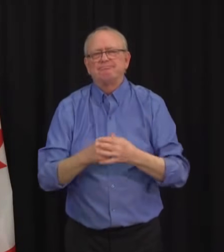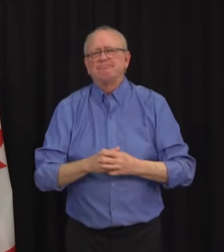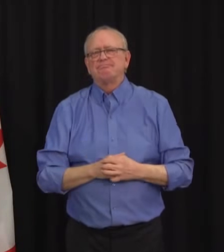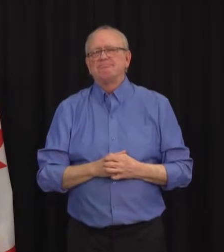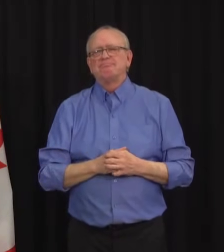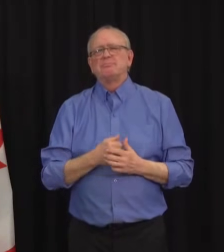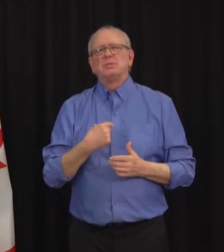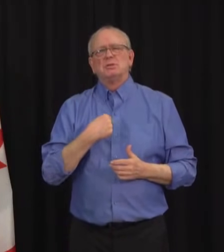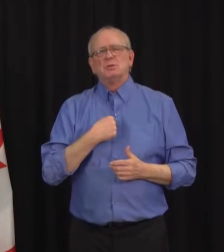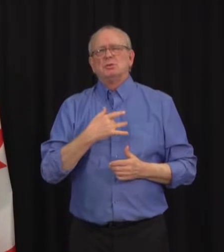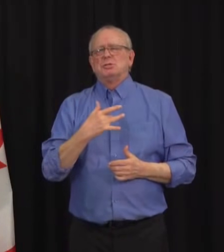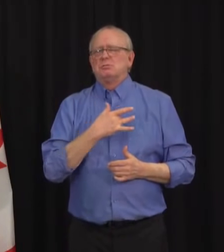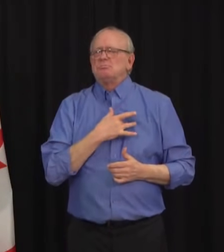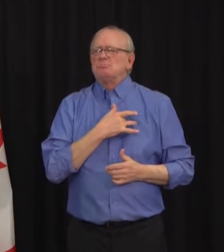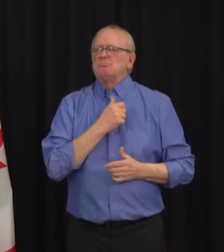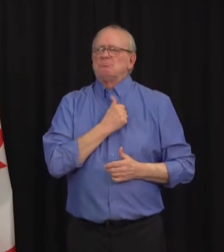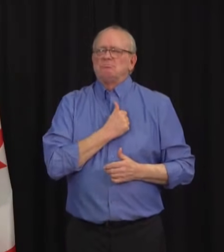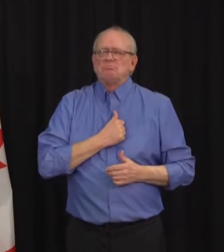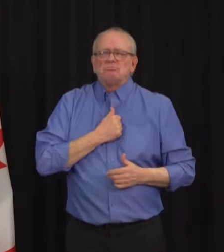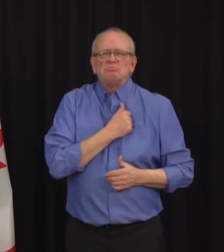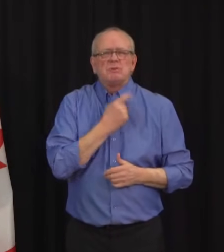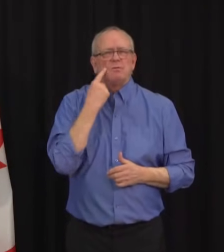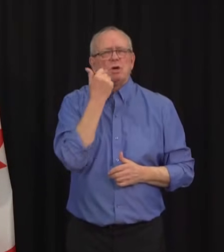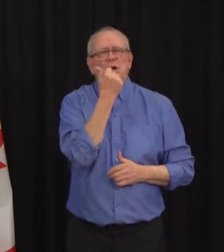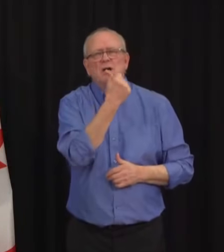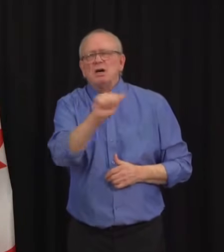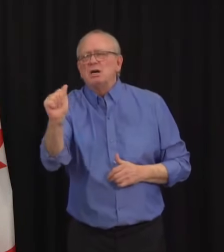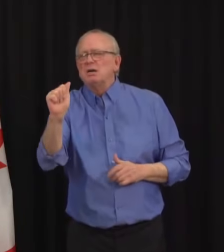cause, especially as we get closer to the holidays.